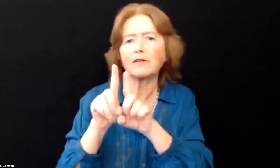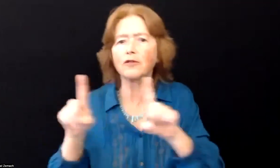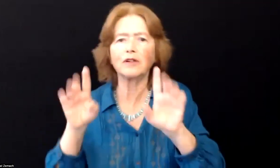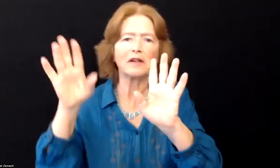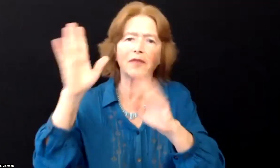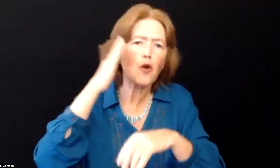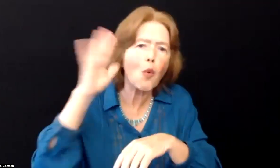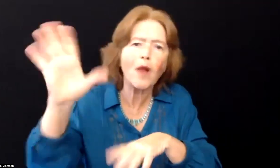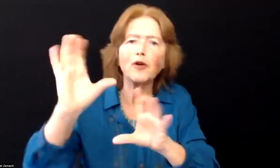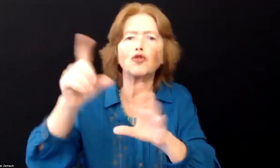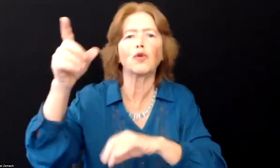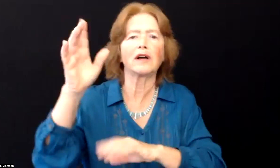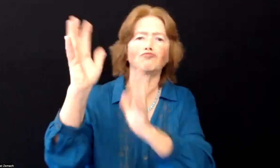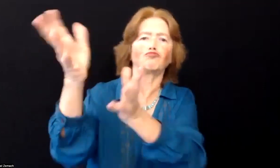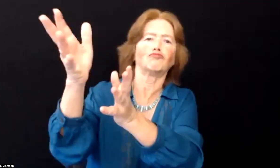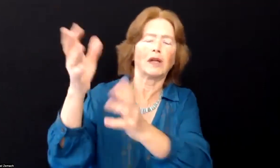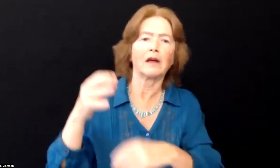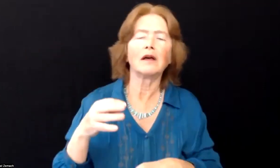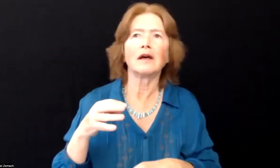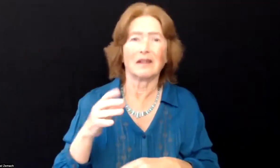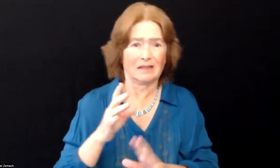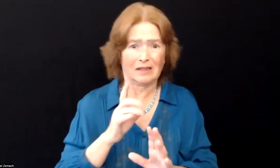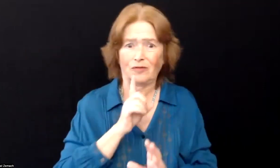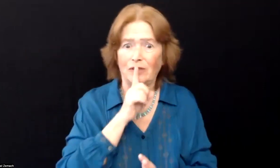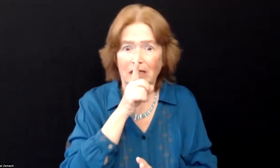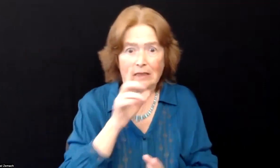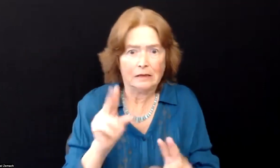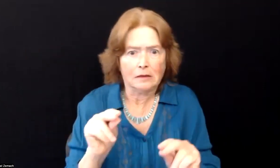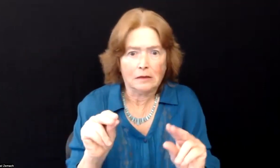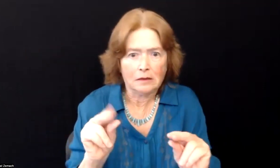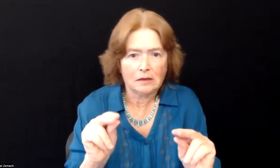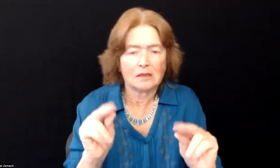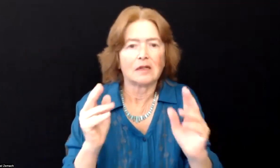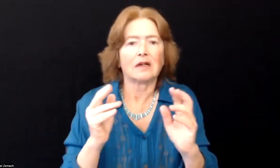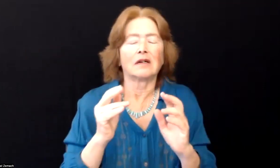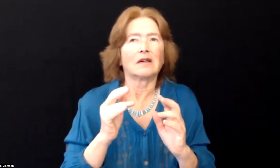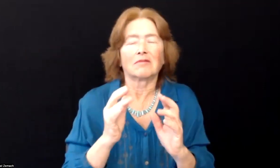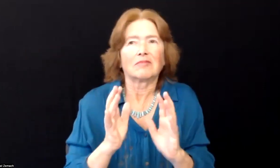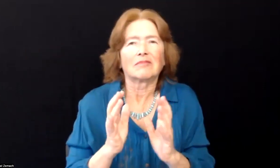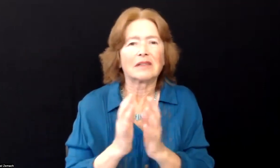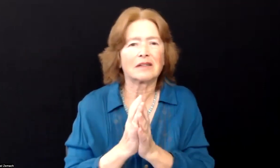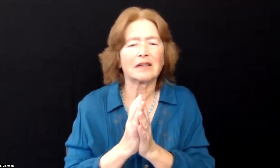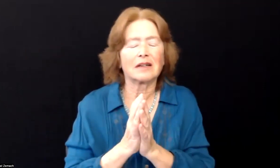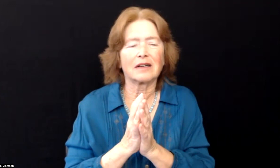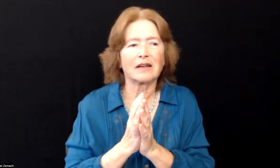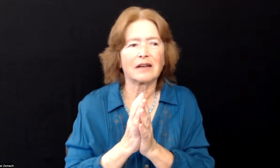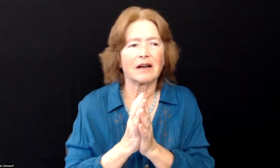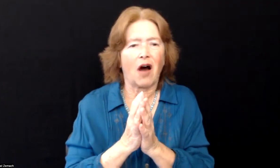education degrees and they know what they're doing, and so they drop off their child and think it's fine, whereas that is